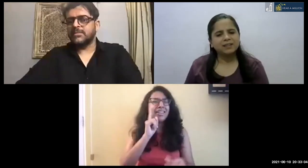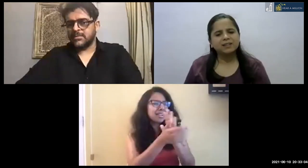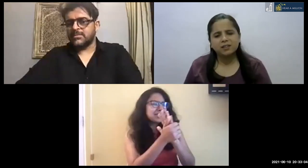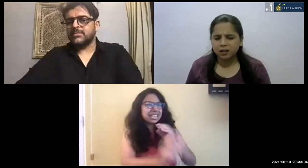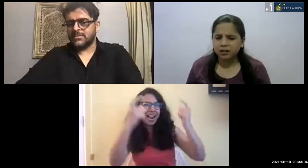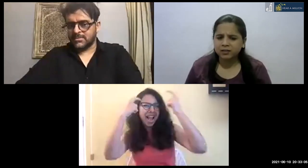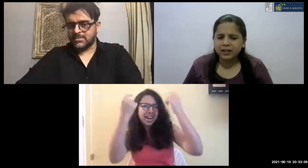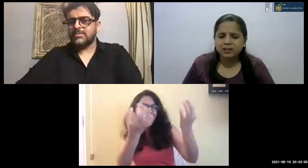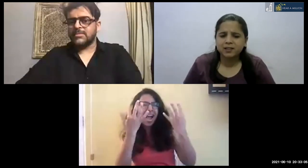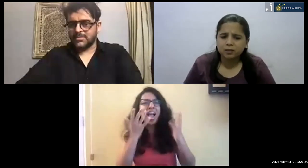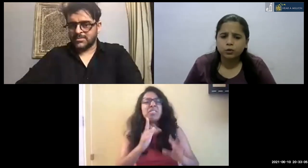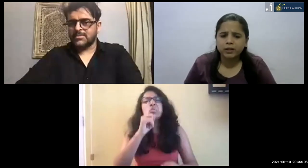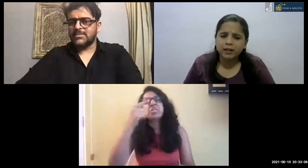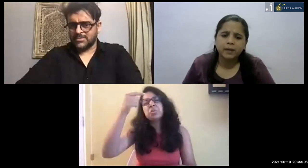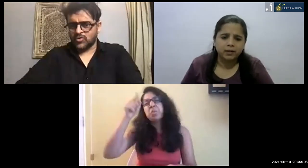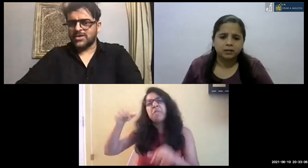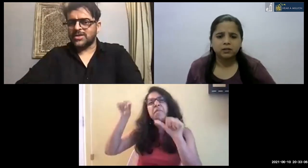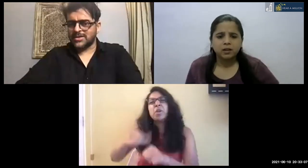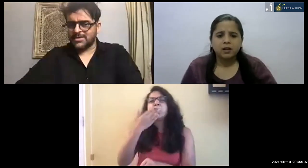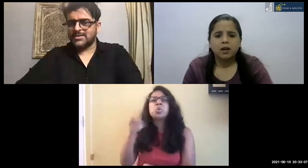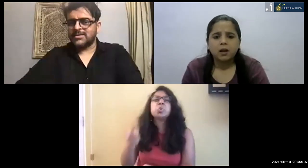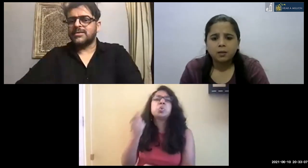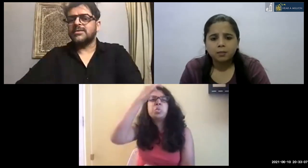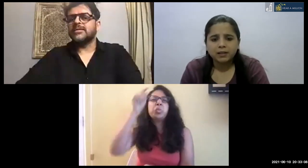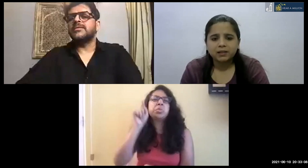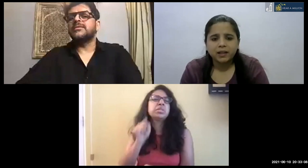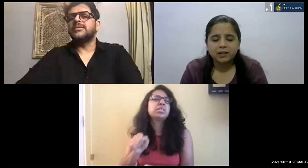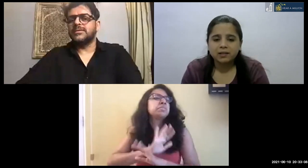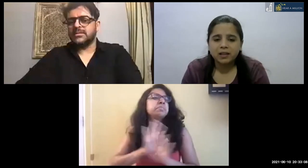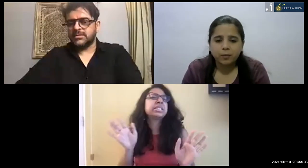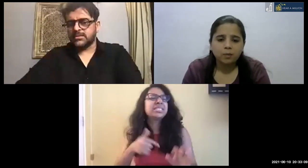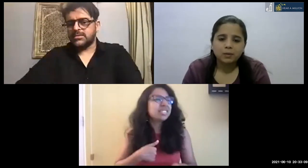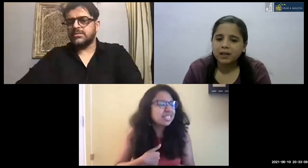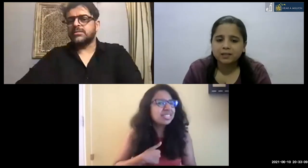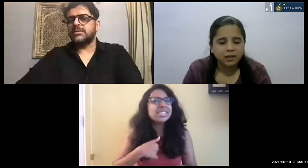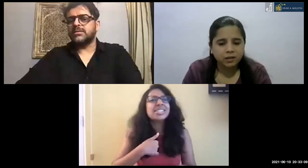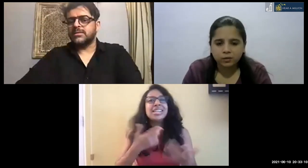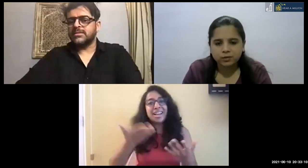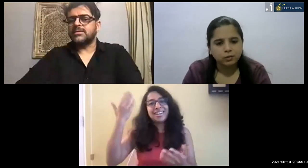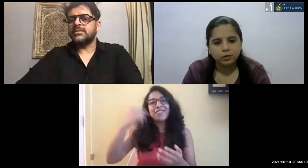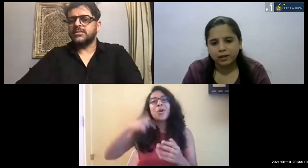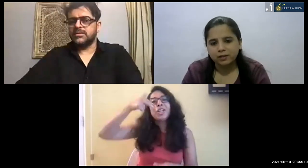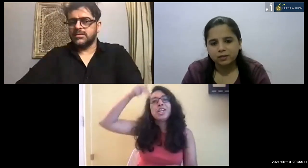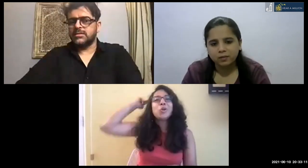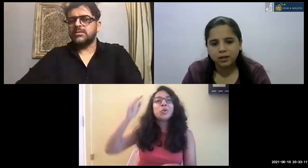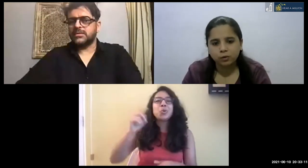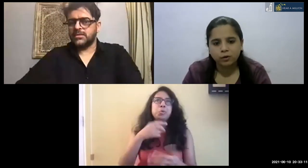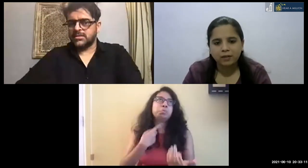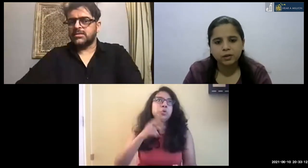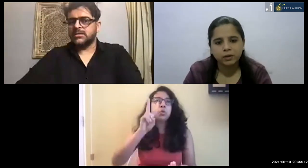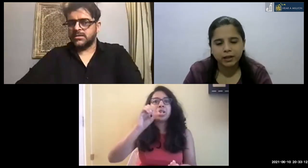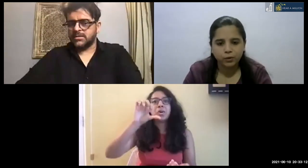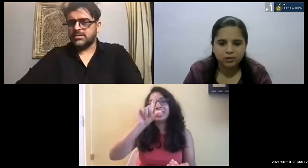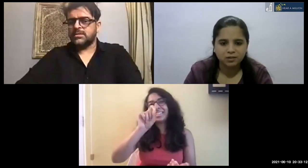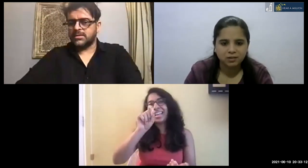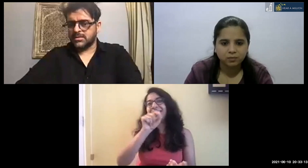I think the system could get better. But the thing is, the problem is related to the schools only. We do not have